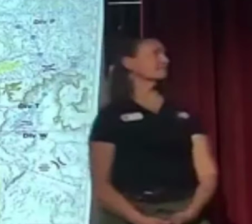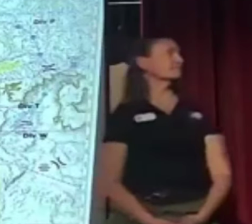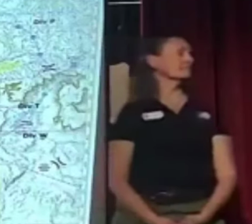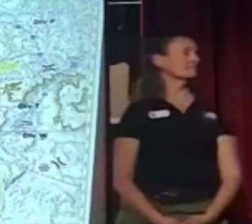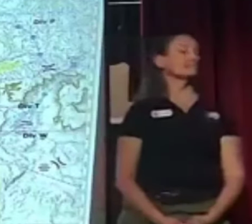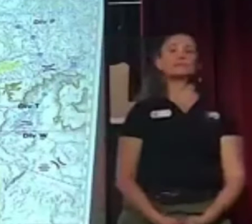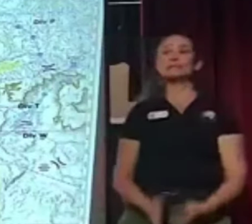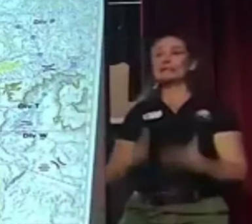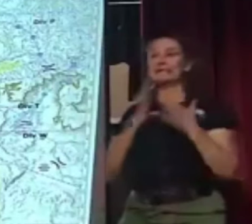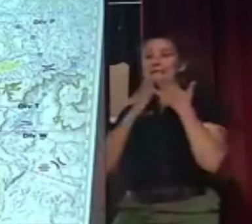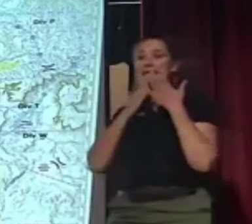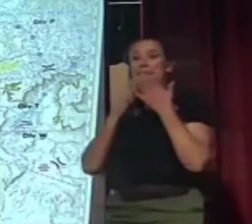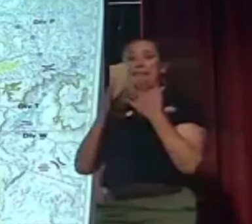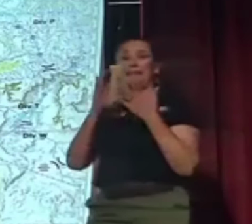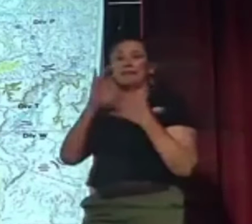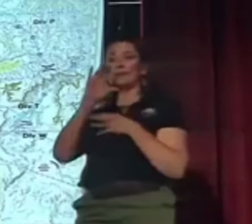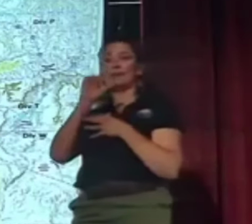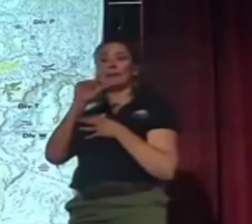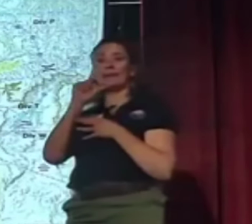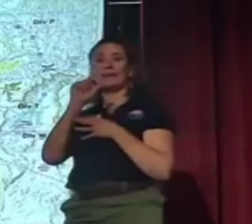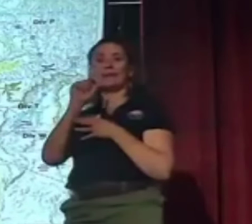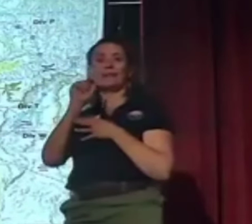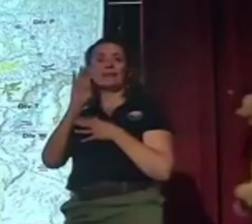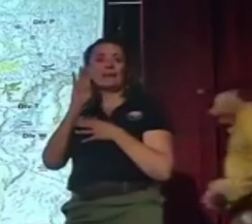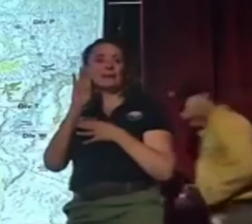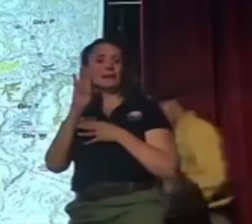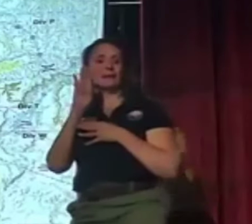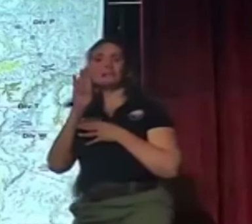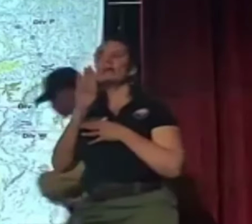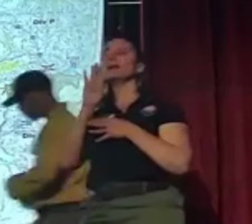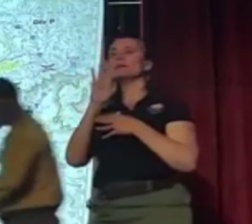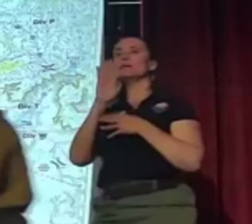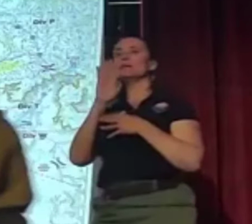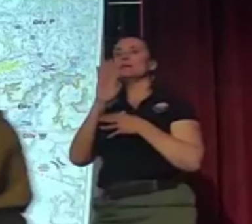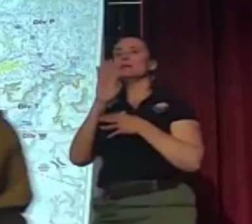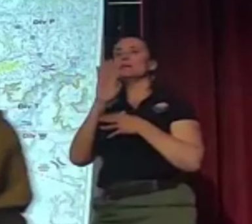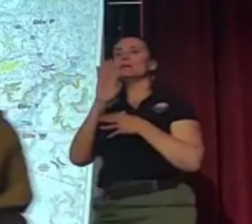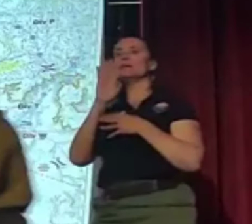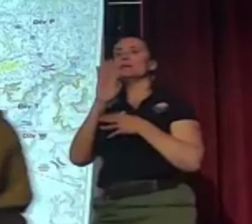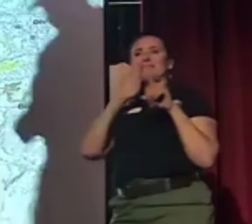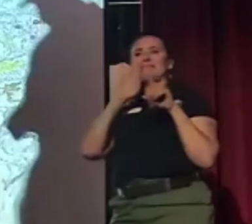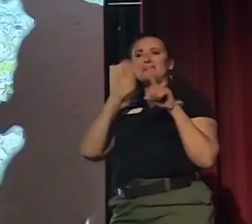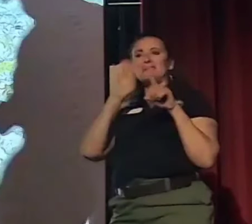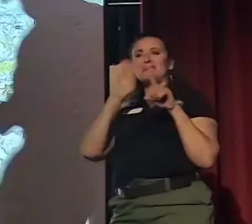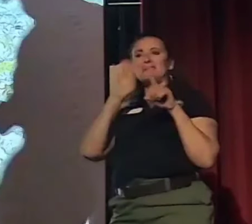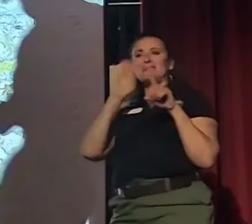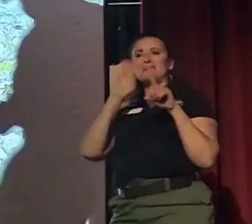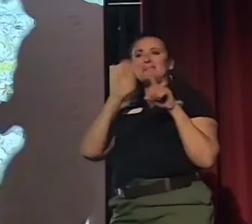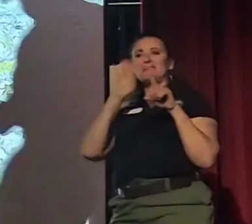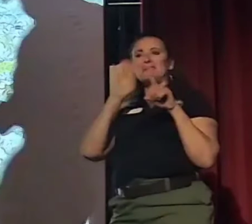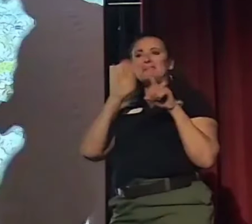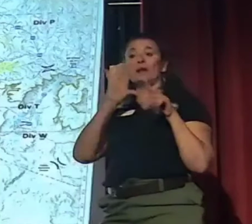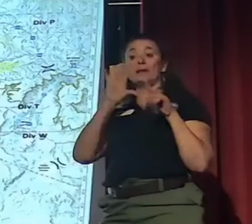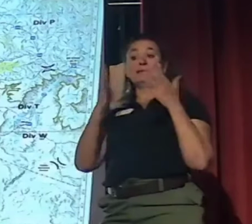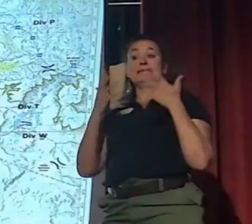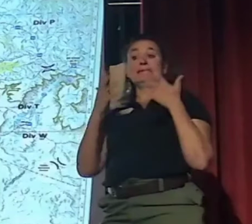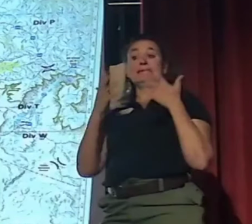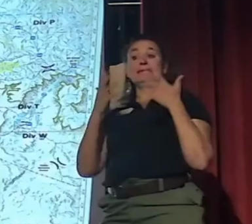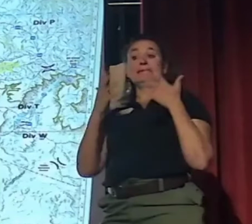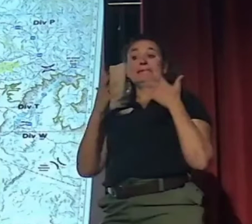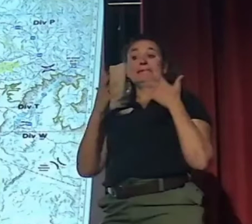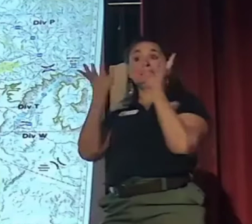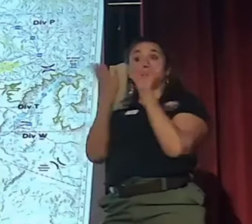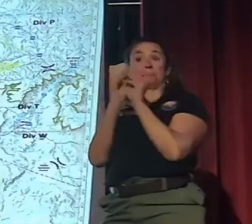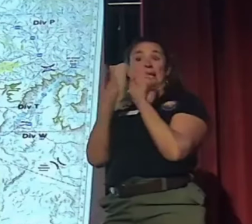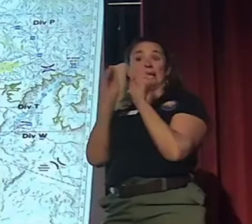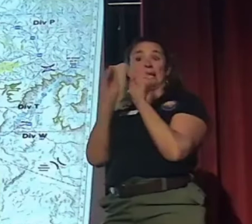Thank you, Caleb. And just so folks also in the room as well as online know, we will be available to answer